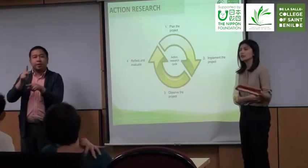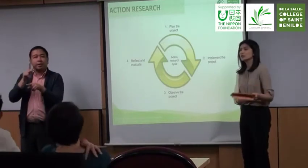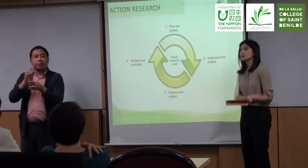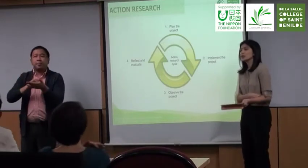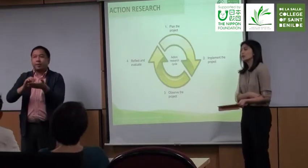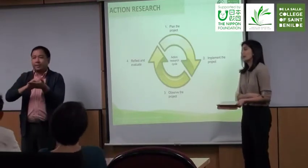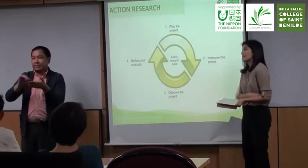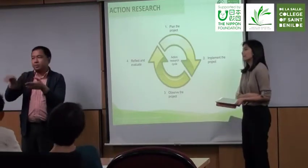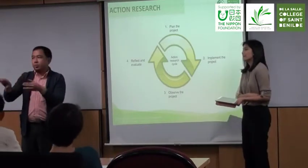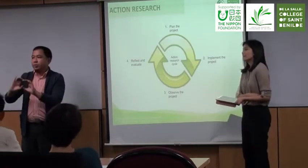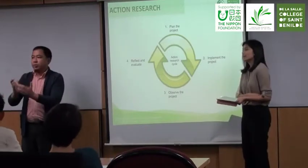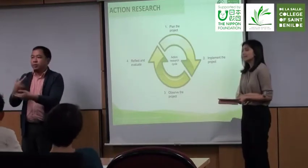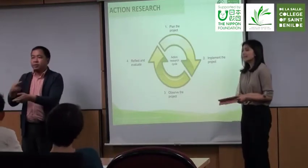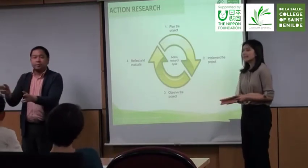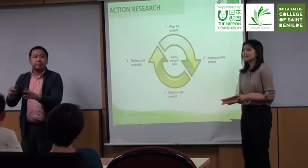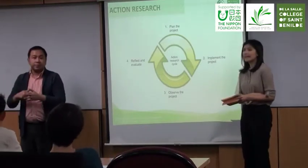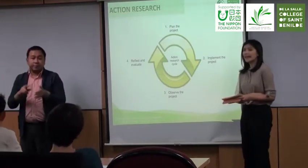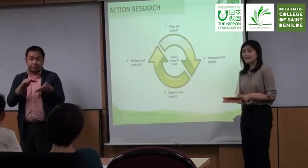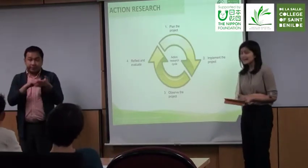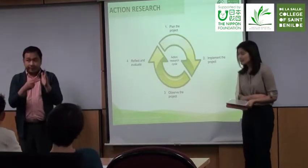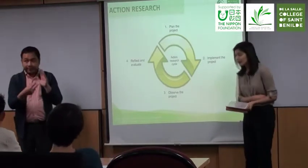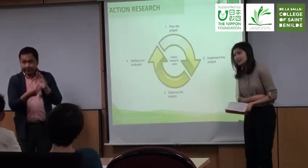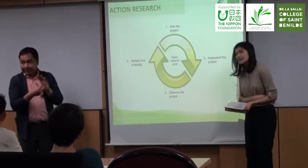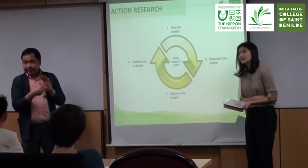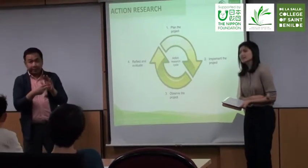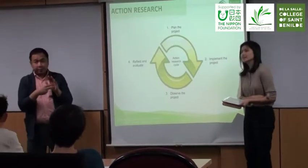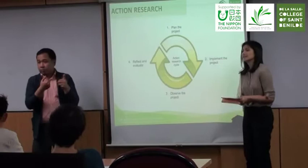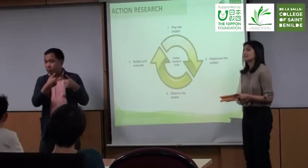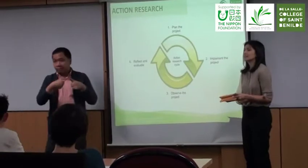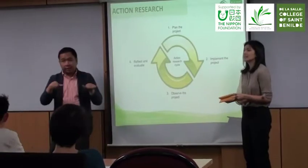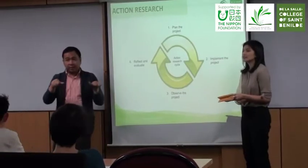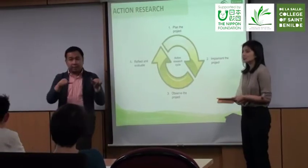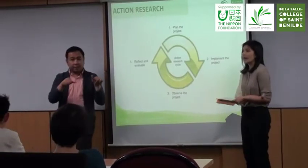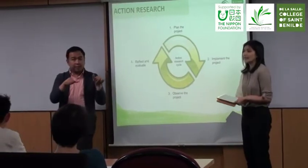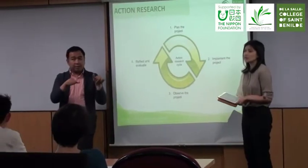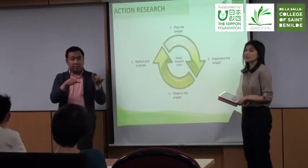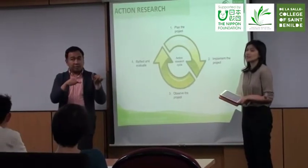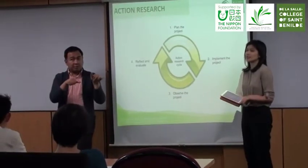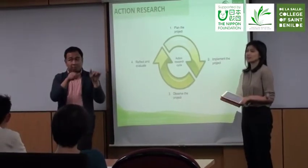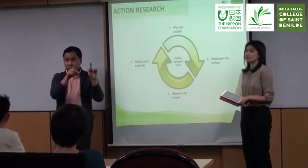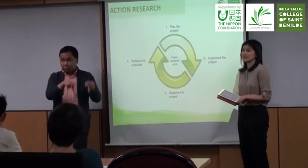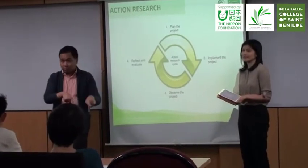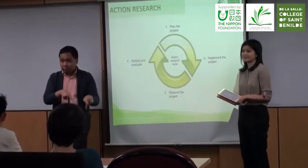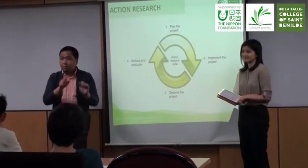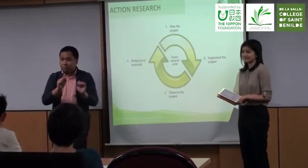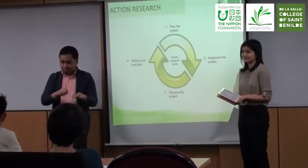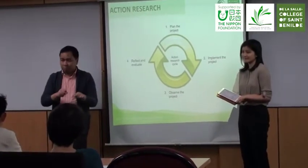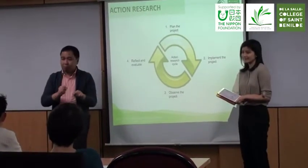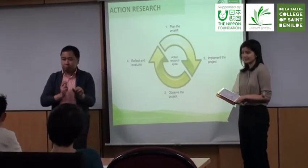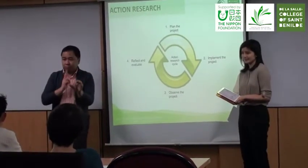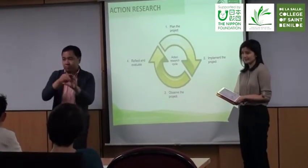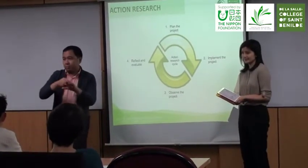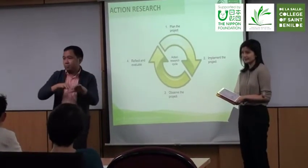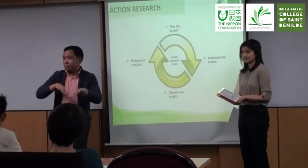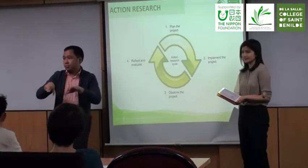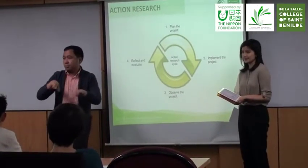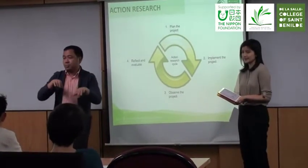classrooms. So, meaning, anybody can do action research.